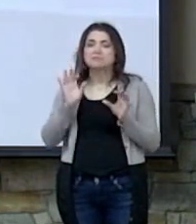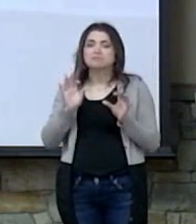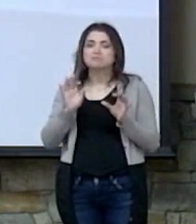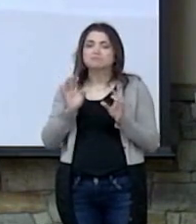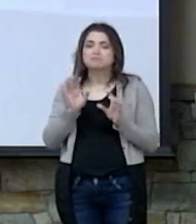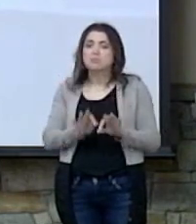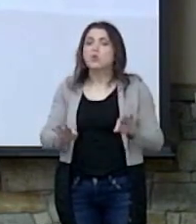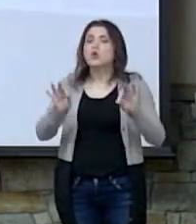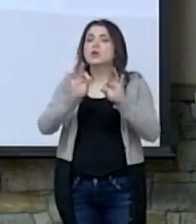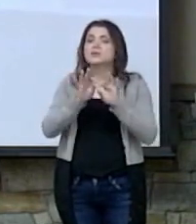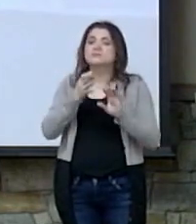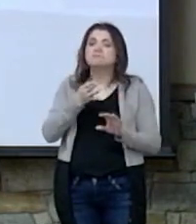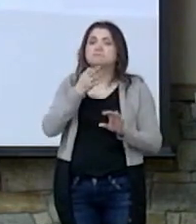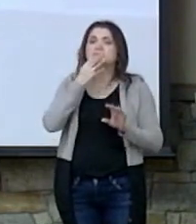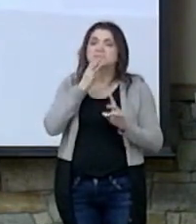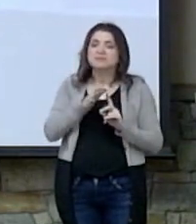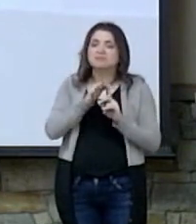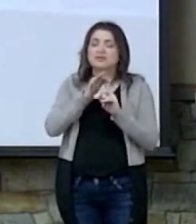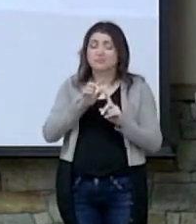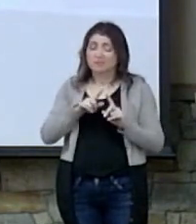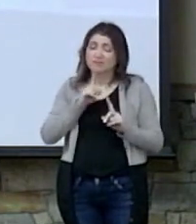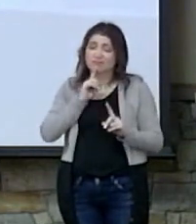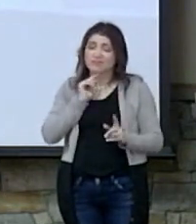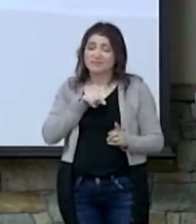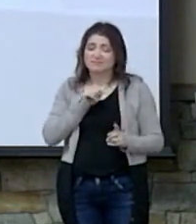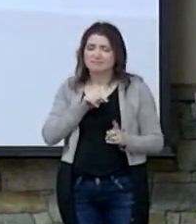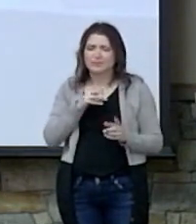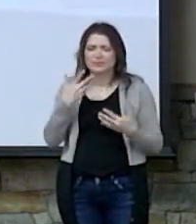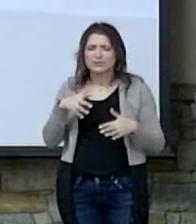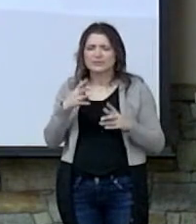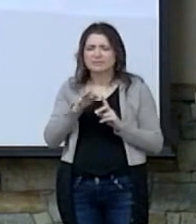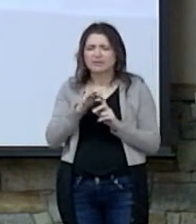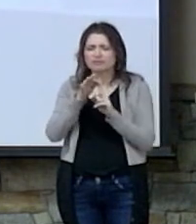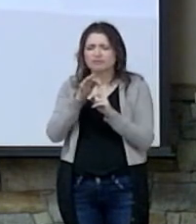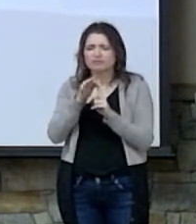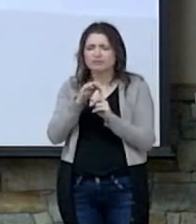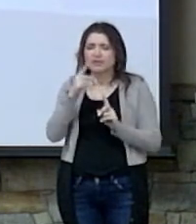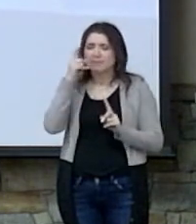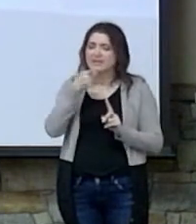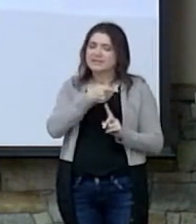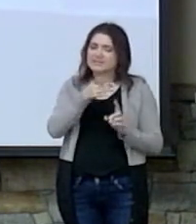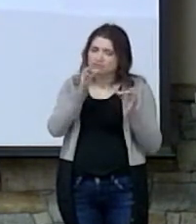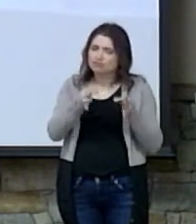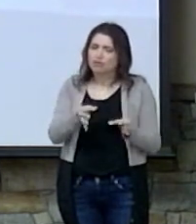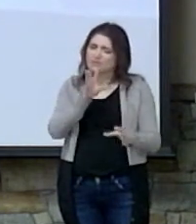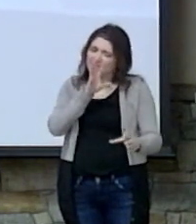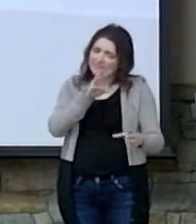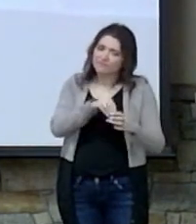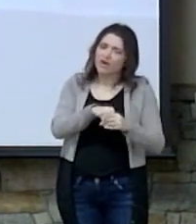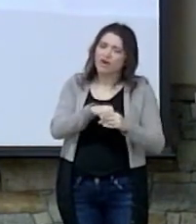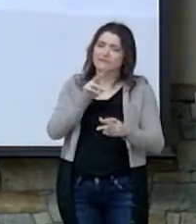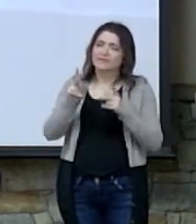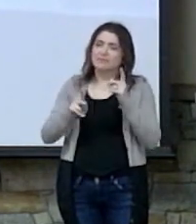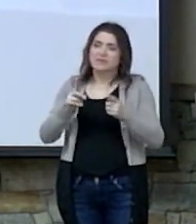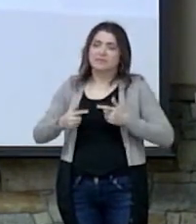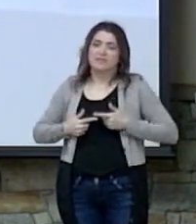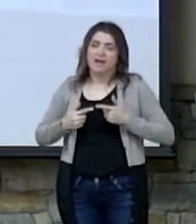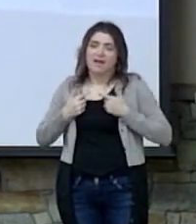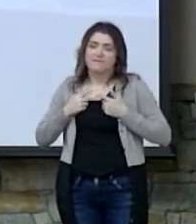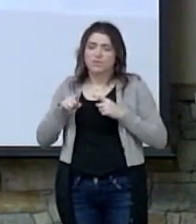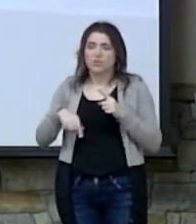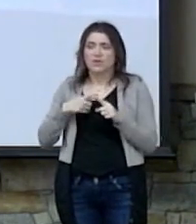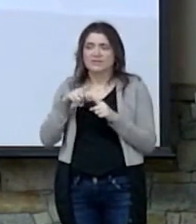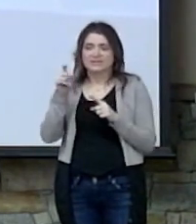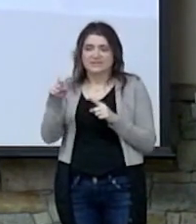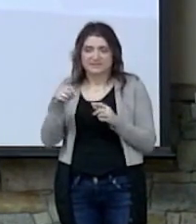spectacular, but the reality is there is something spectacular about him. He chose to get involved in the lives of people when they needed